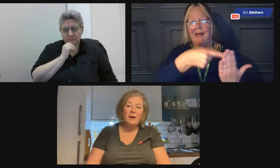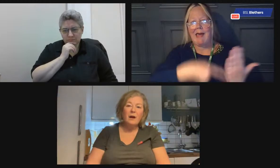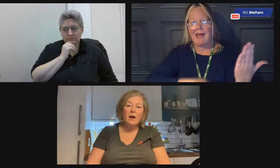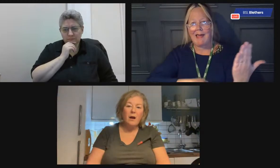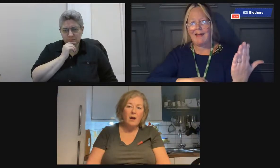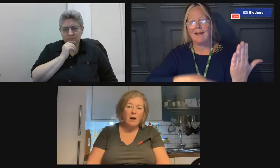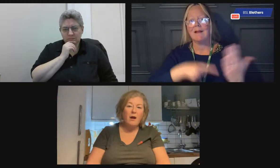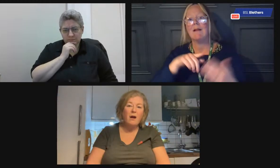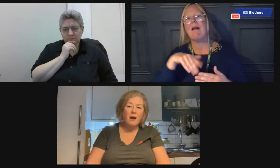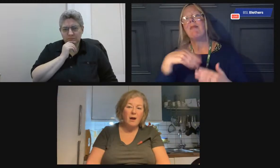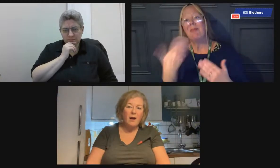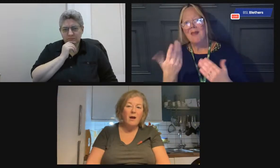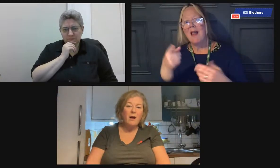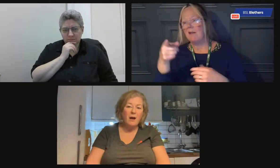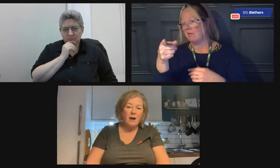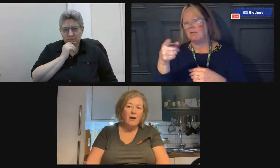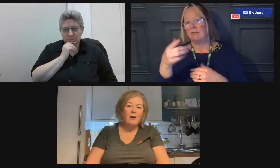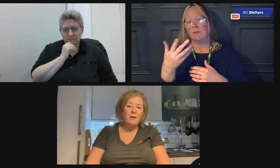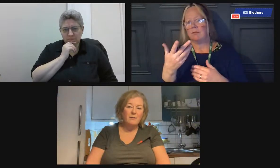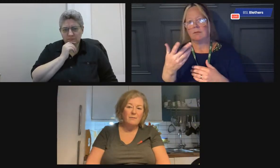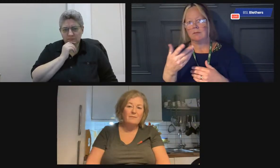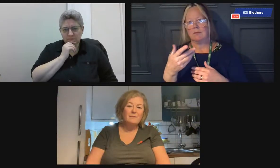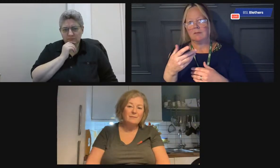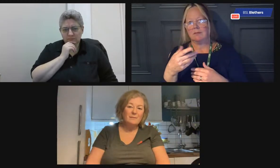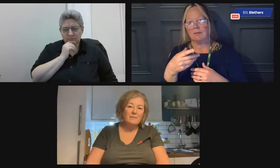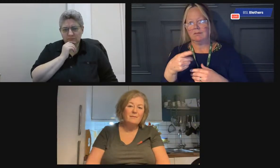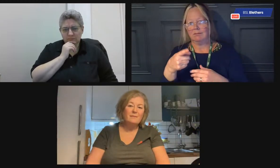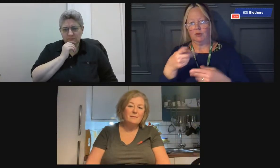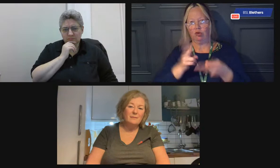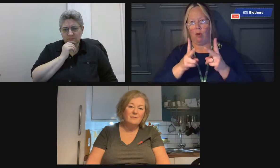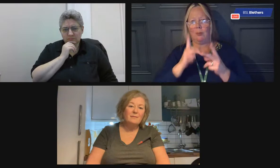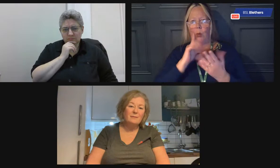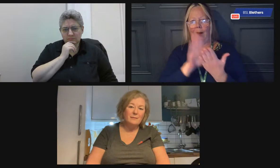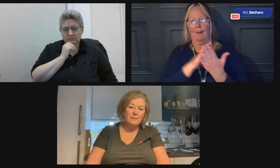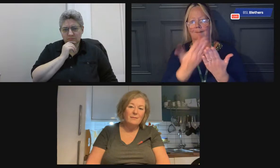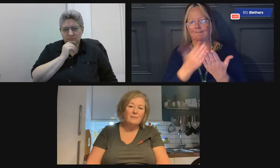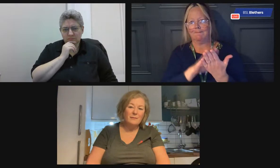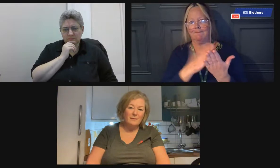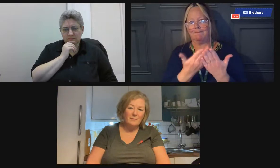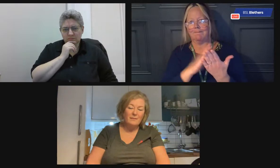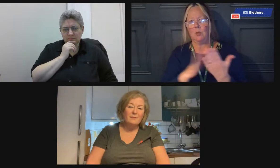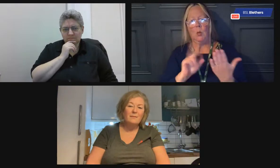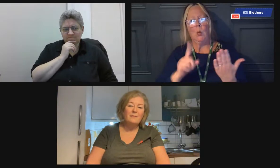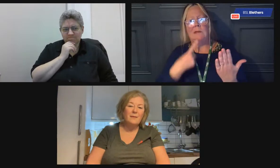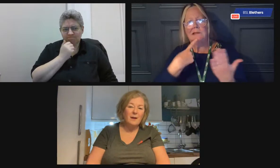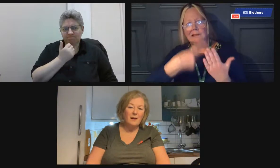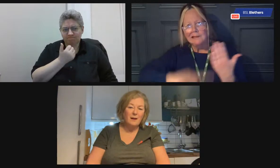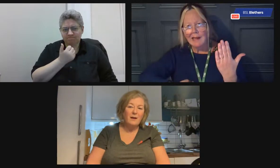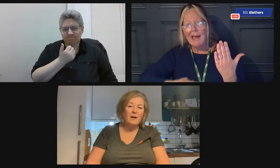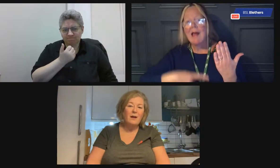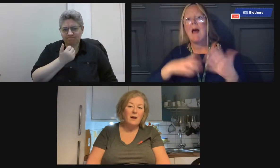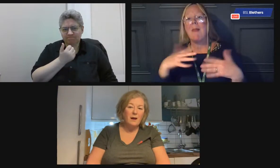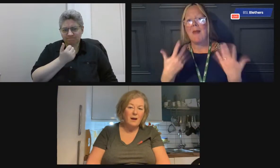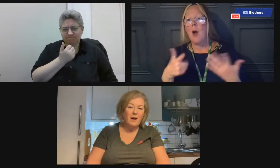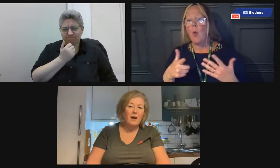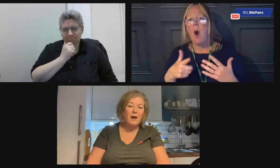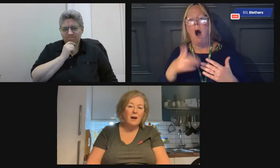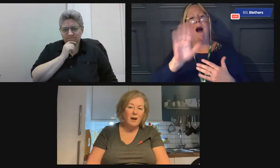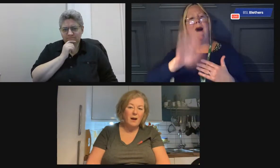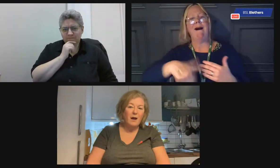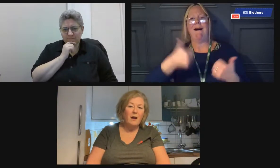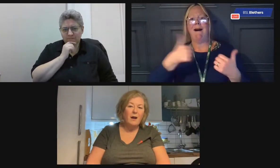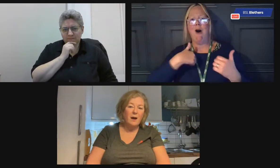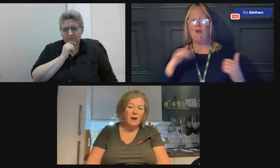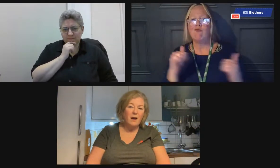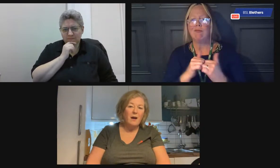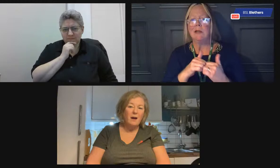medical consent form, because you need to be aware of what's in that. And the interpreter will help translate what